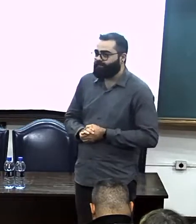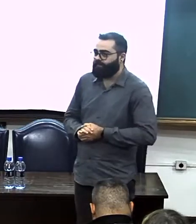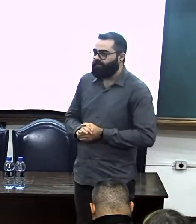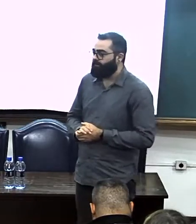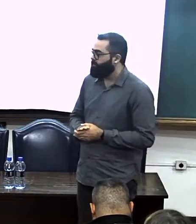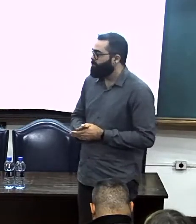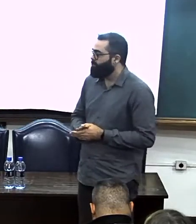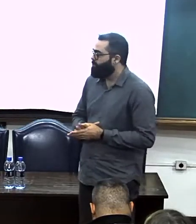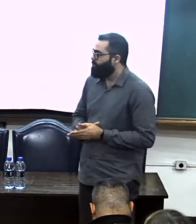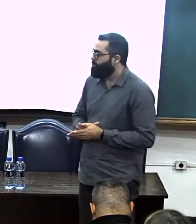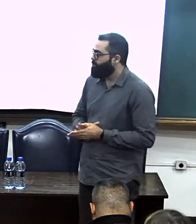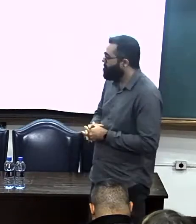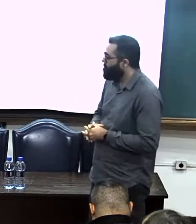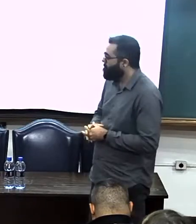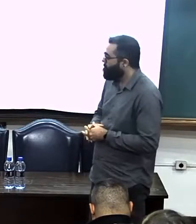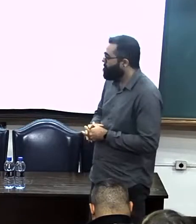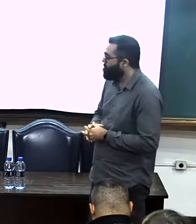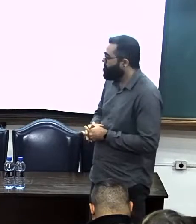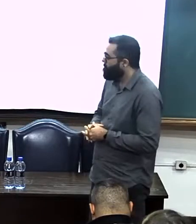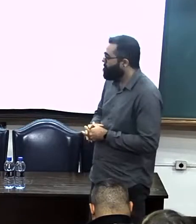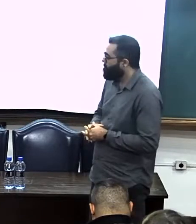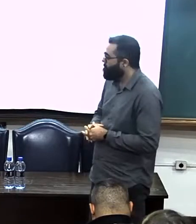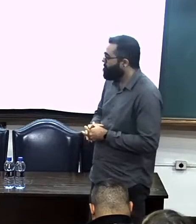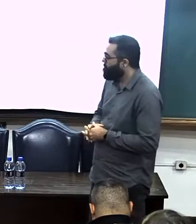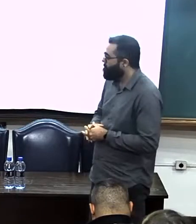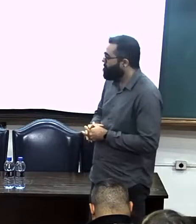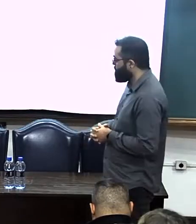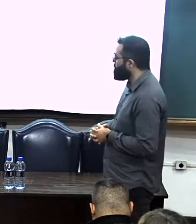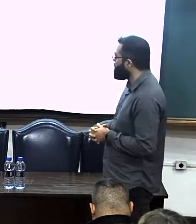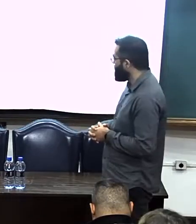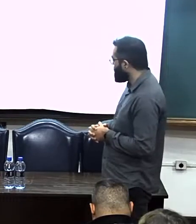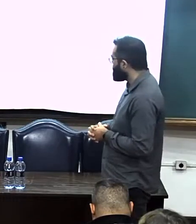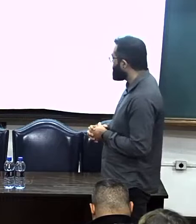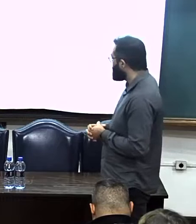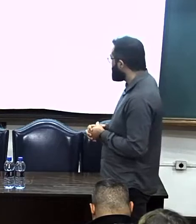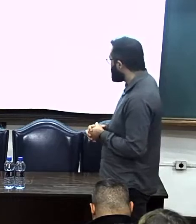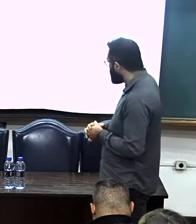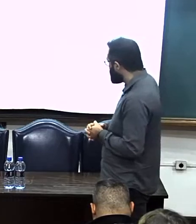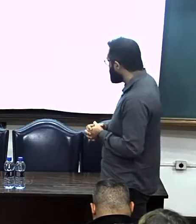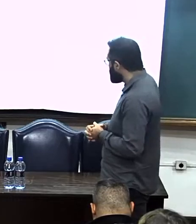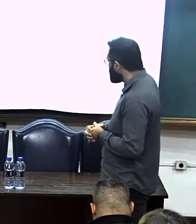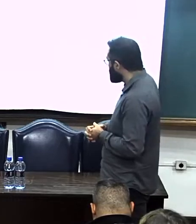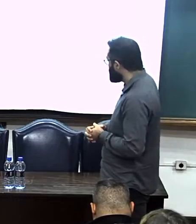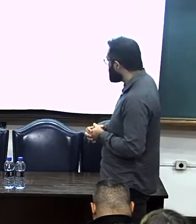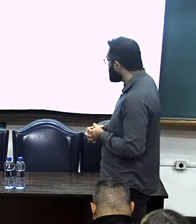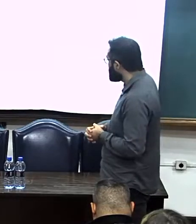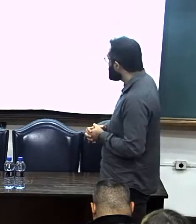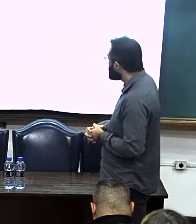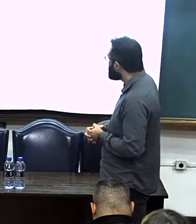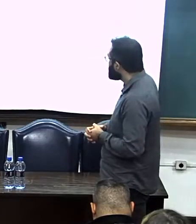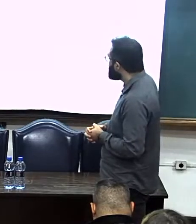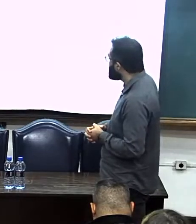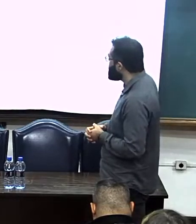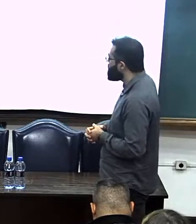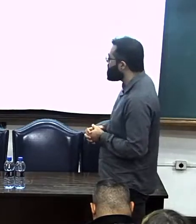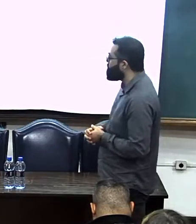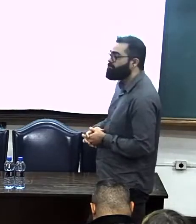a mandíbula reseta, né? Com aí a abaixamento. Tá?